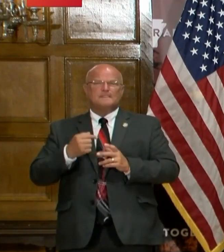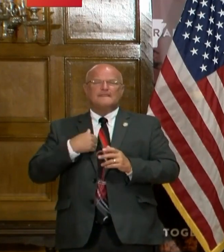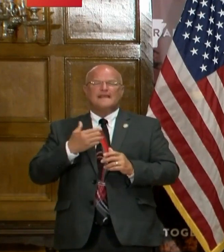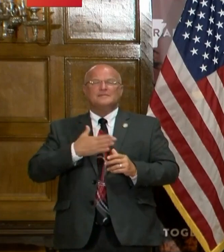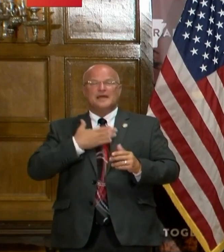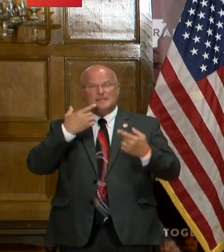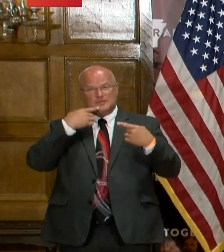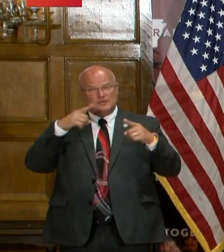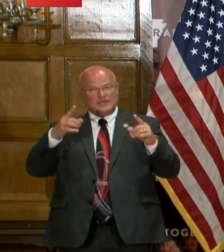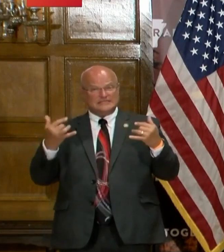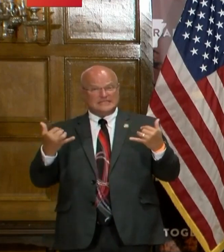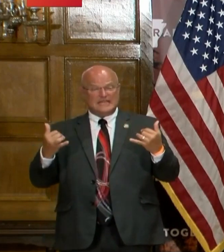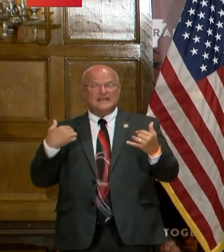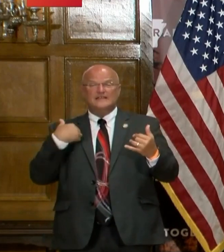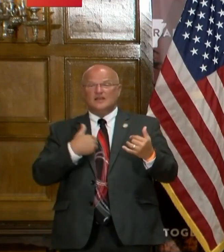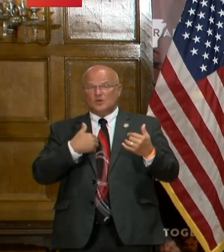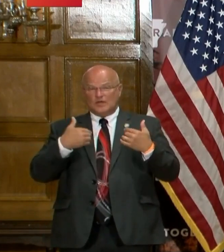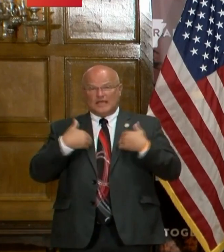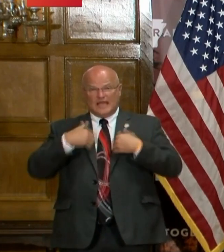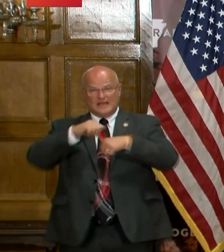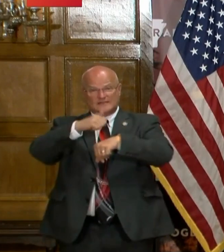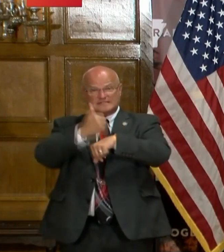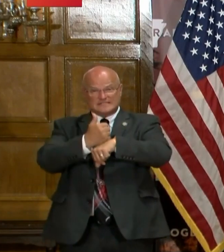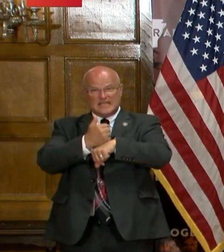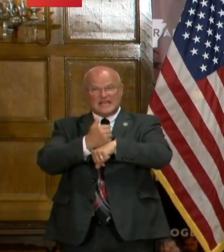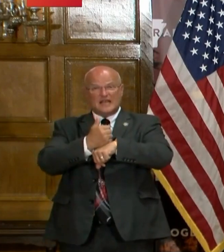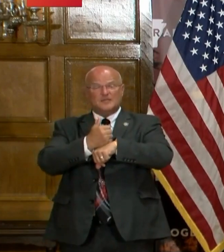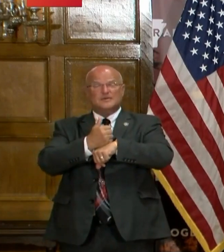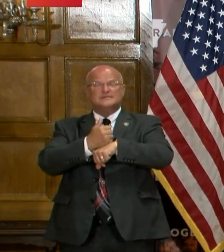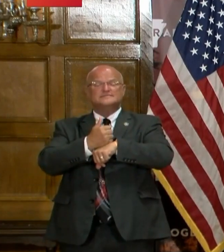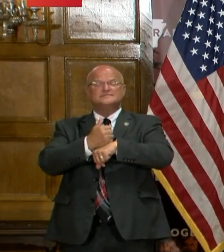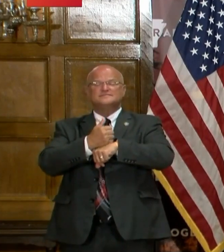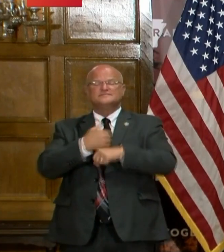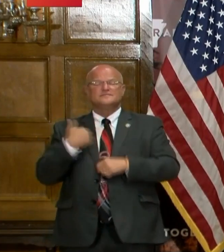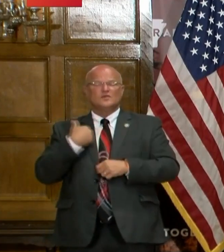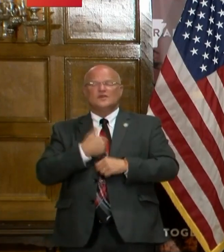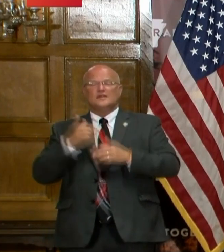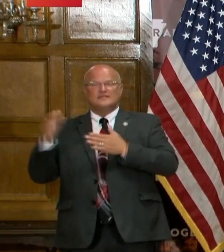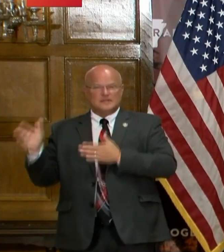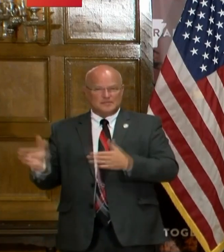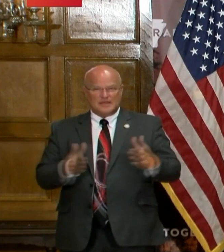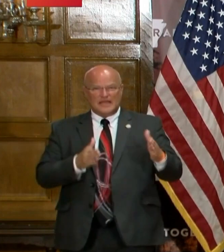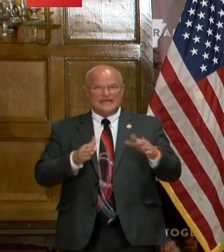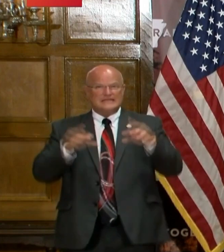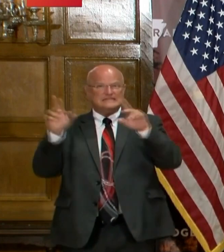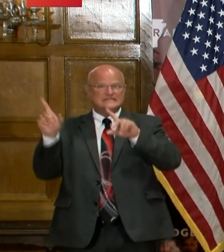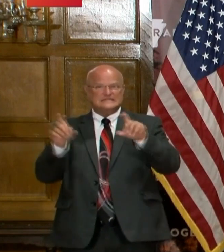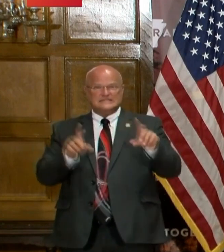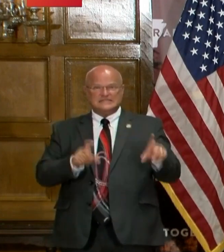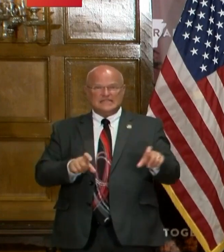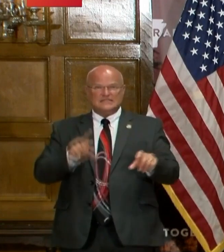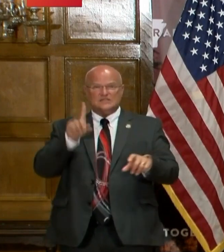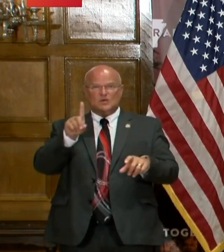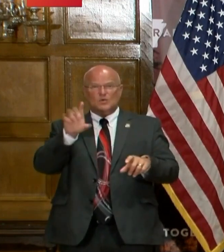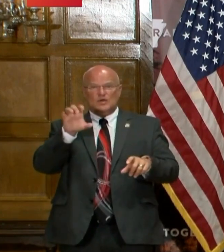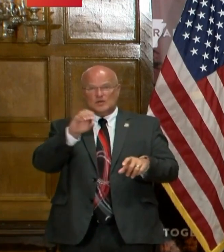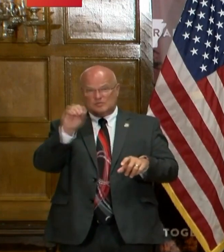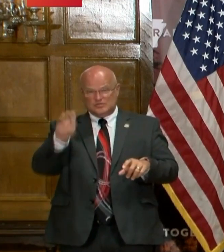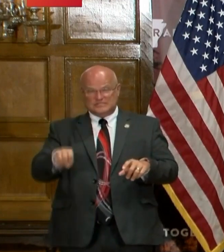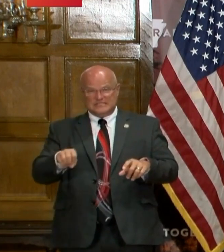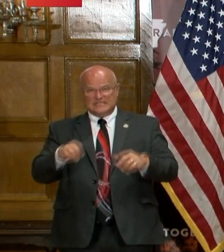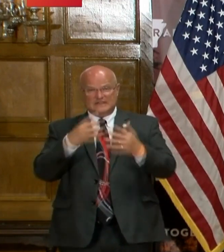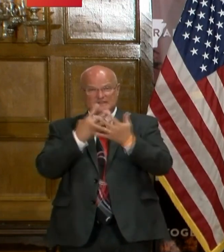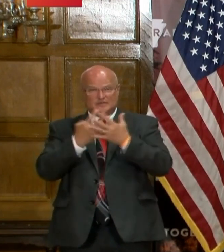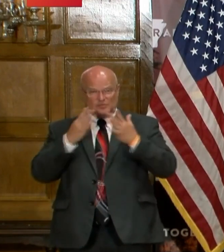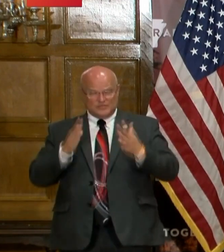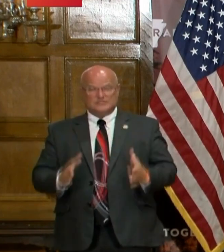set about the plan to test 100% of the inmates in state